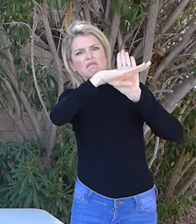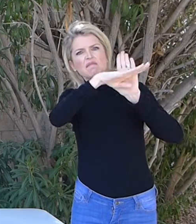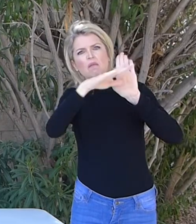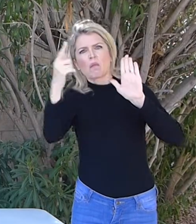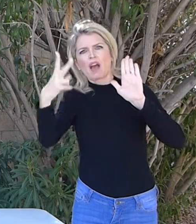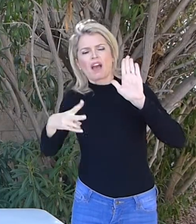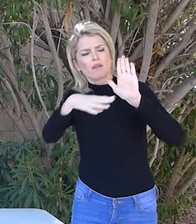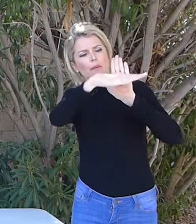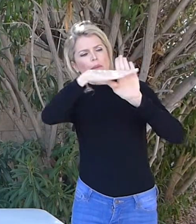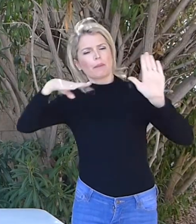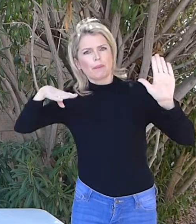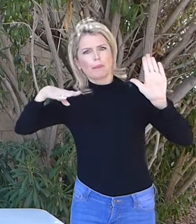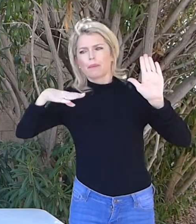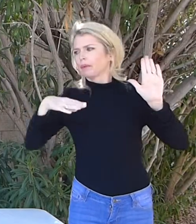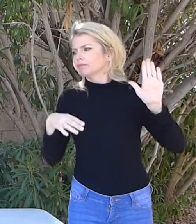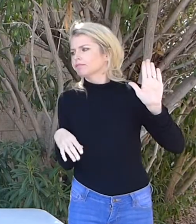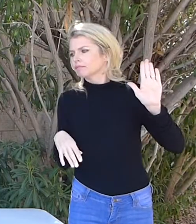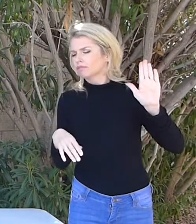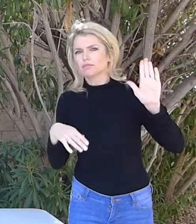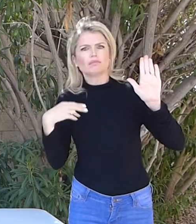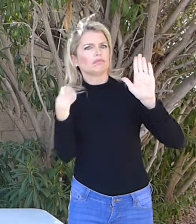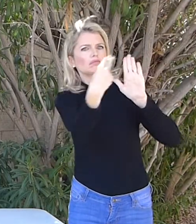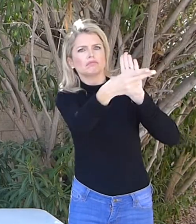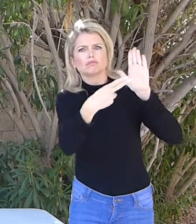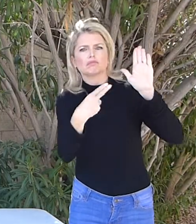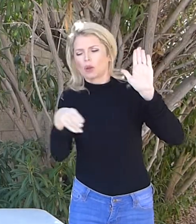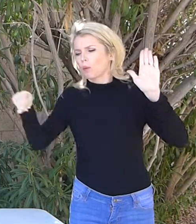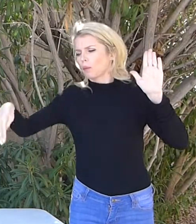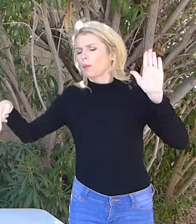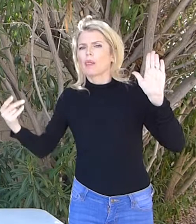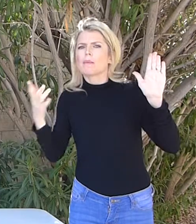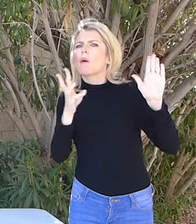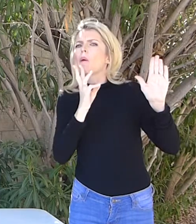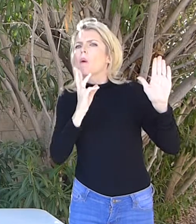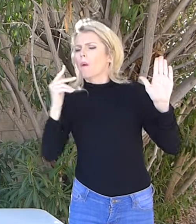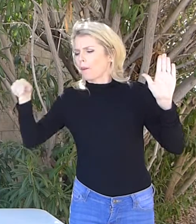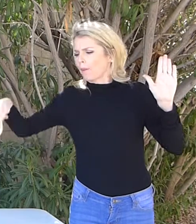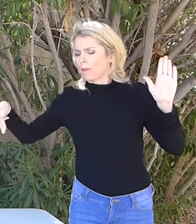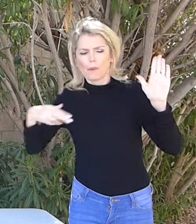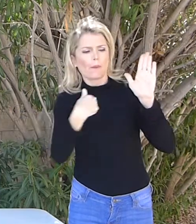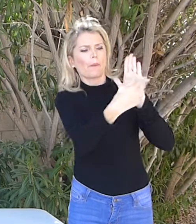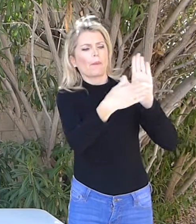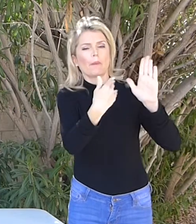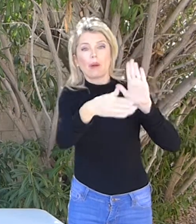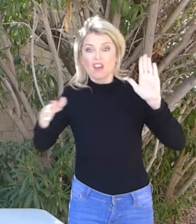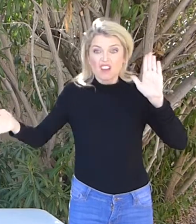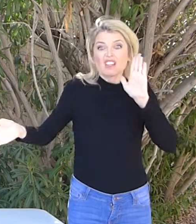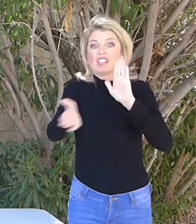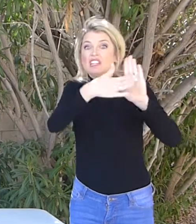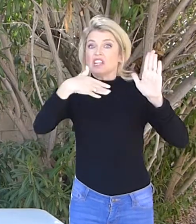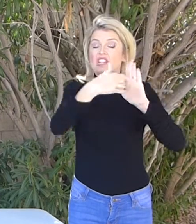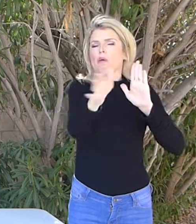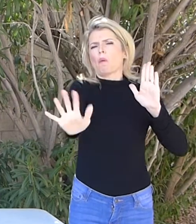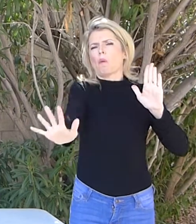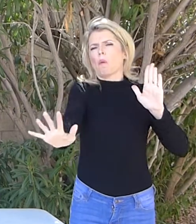Evan. You can start with me. And we're just going to wet it. It doesn't need to be